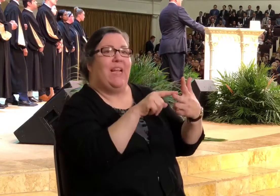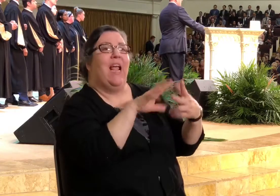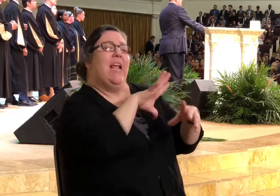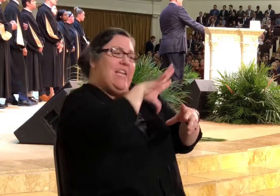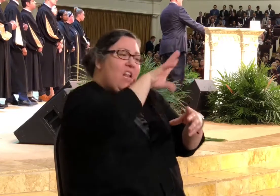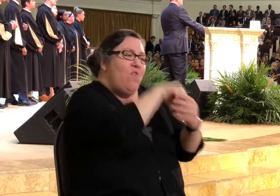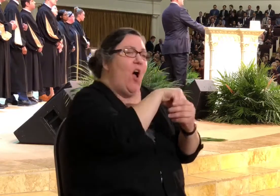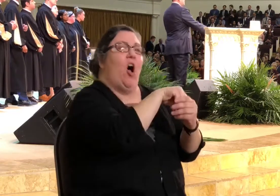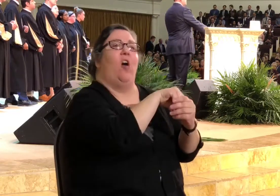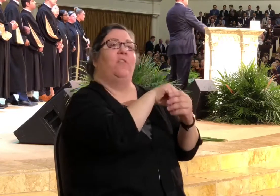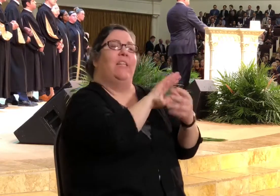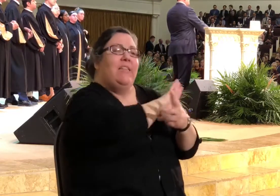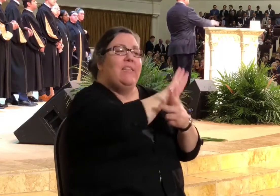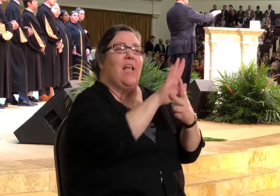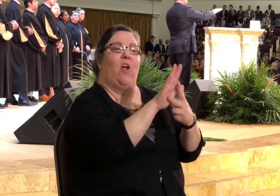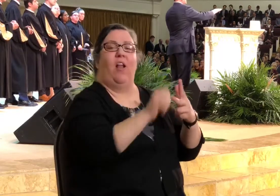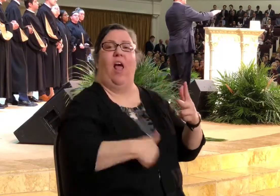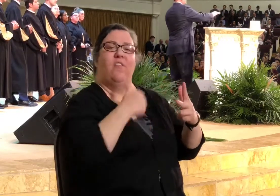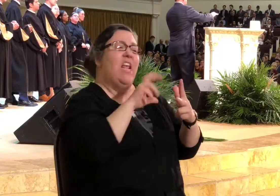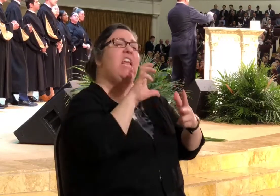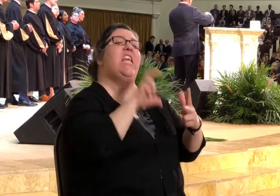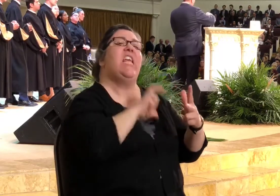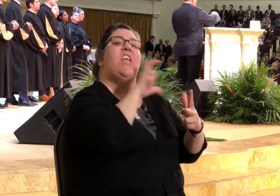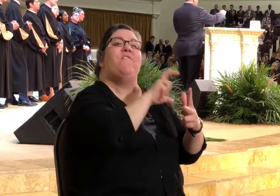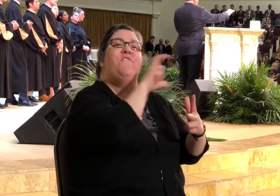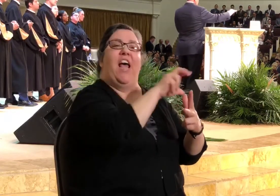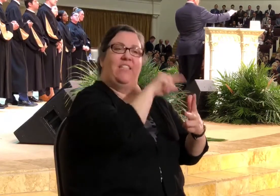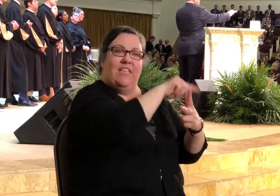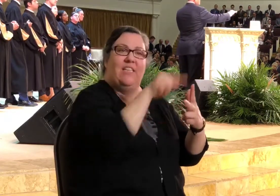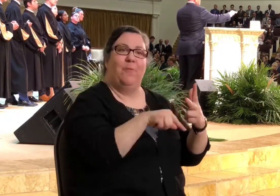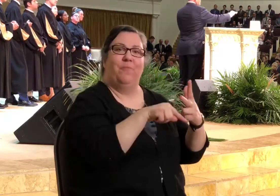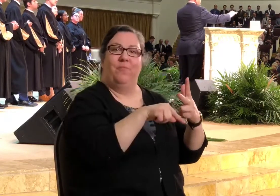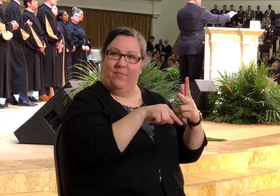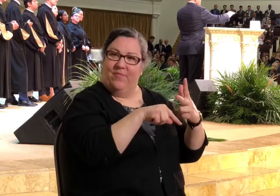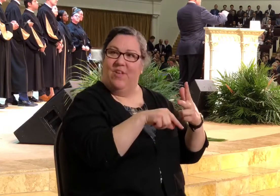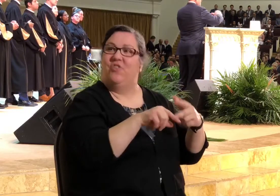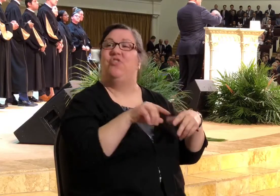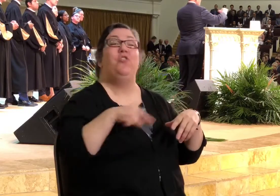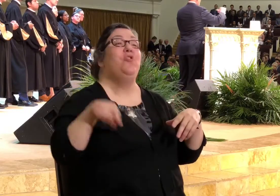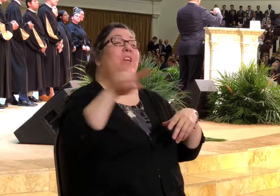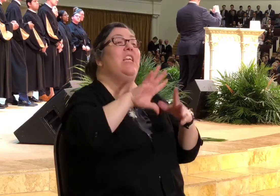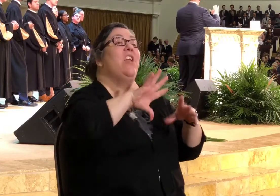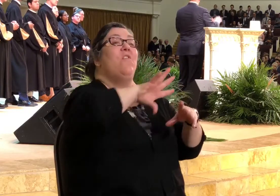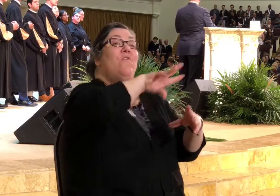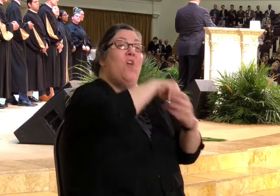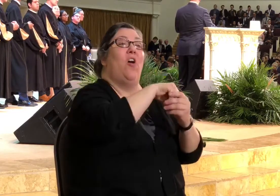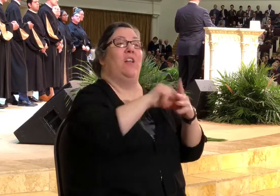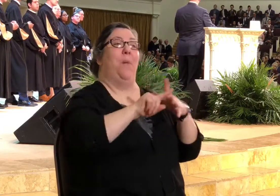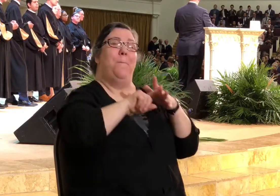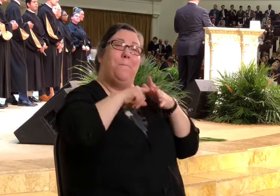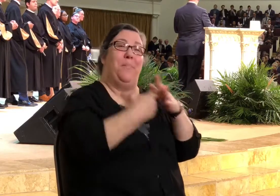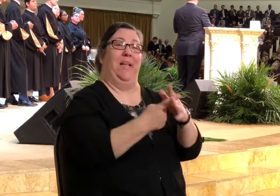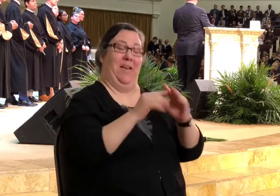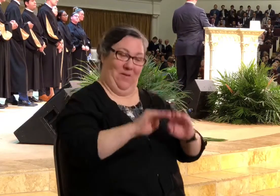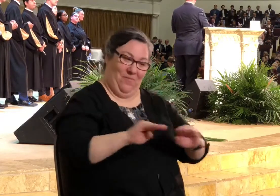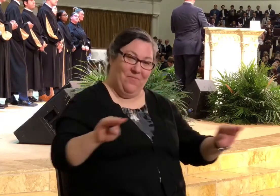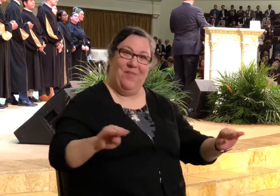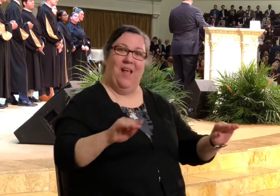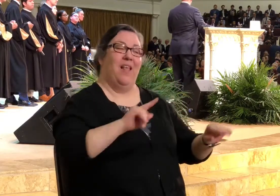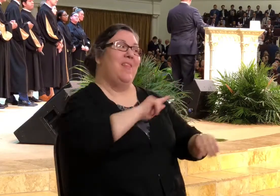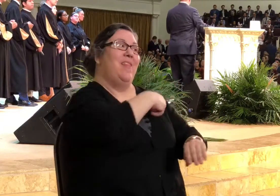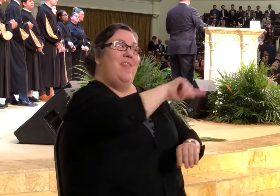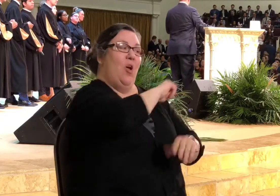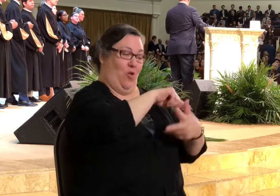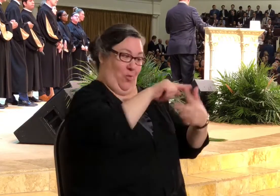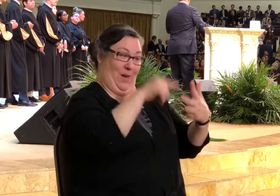part. Invest. This is one of those things you can get on the ground floor. Get on the ground floor. They're founding these works, and